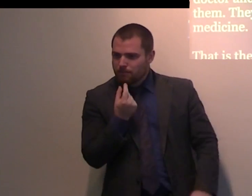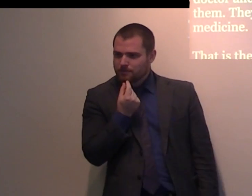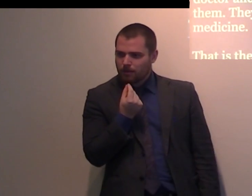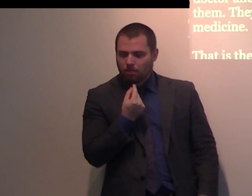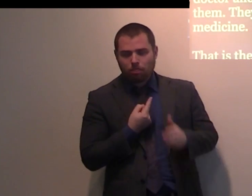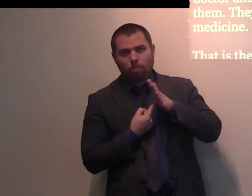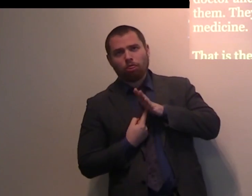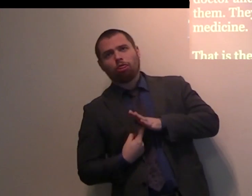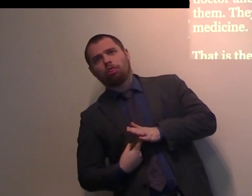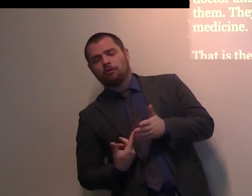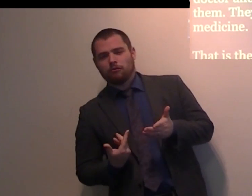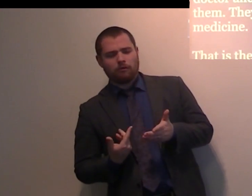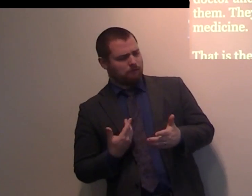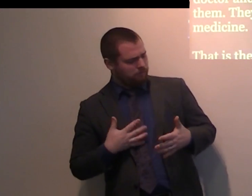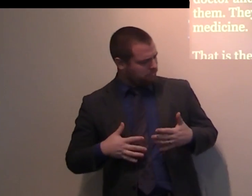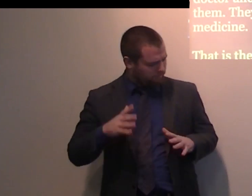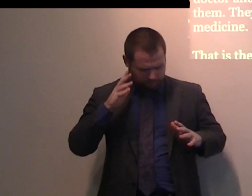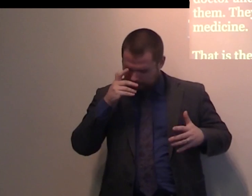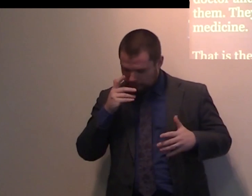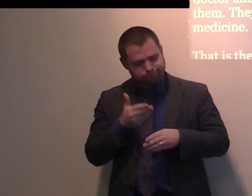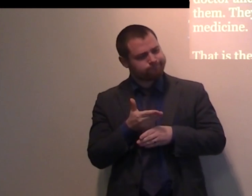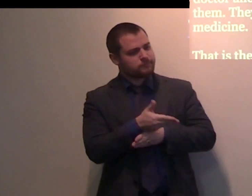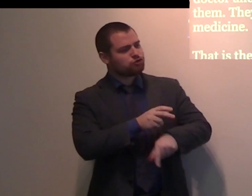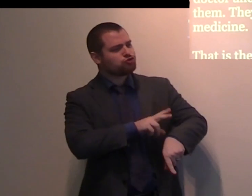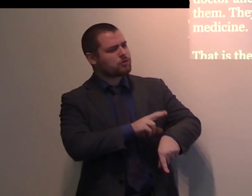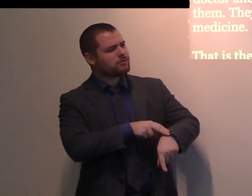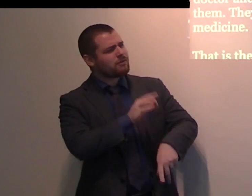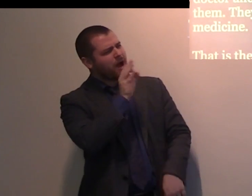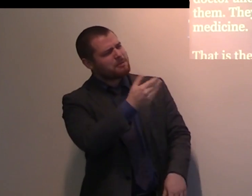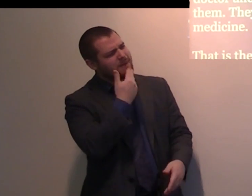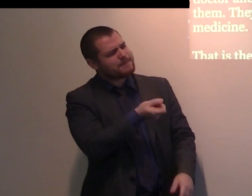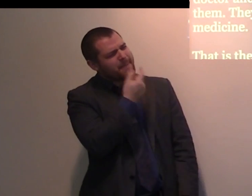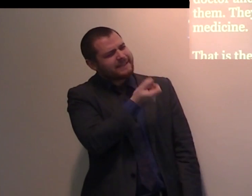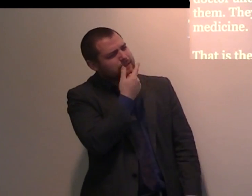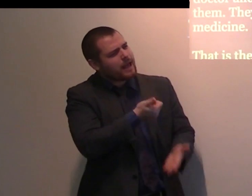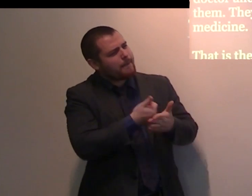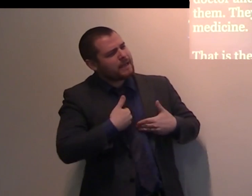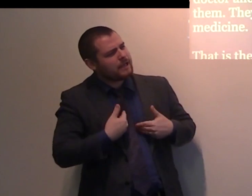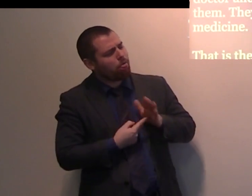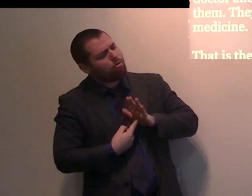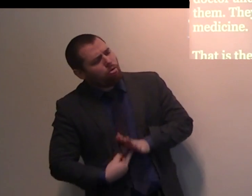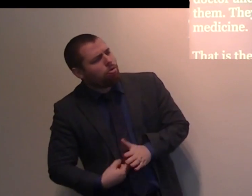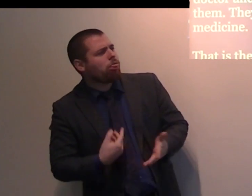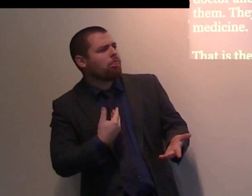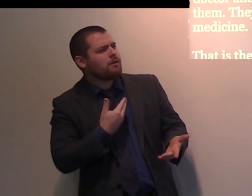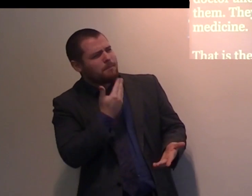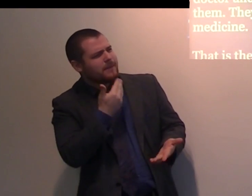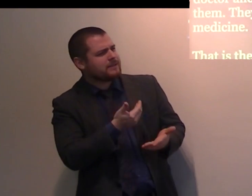They go to the doctor and ask for medicine to help them. They rely